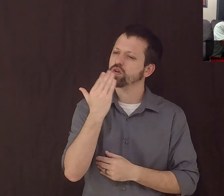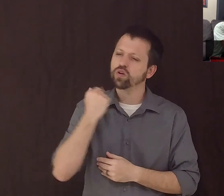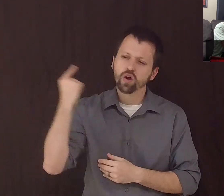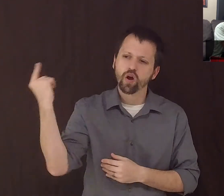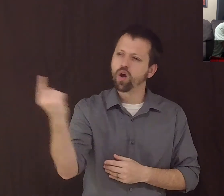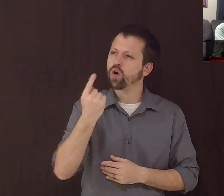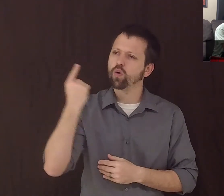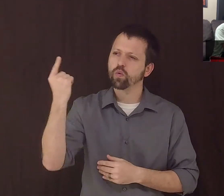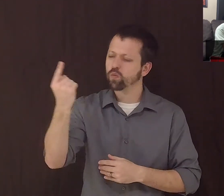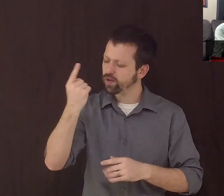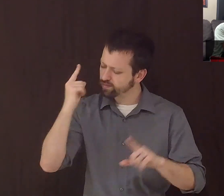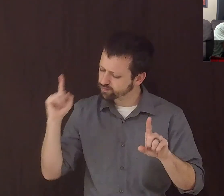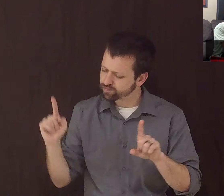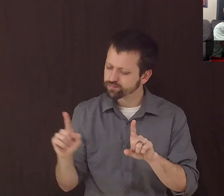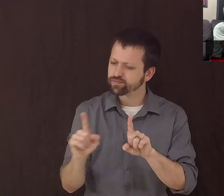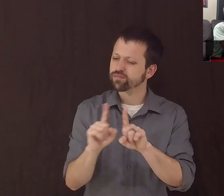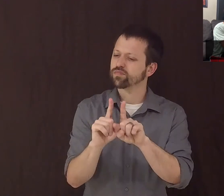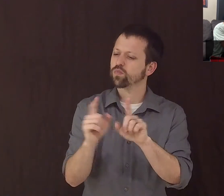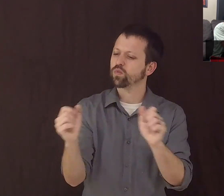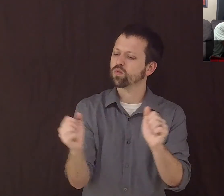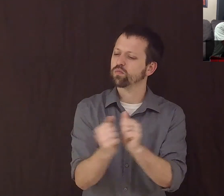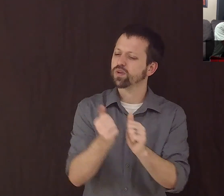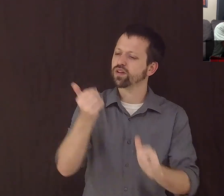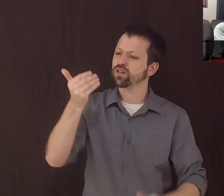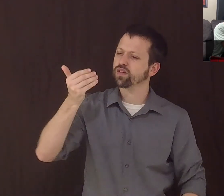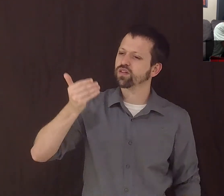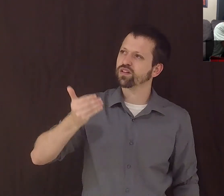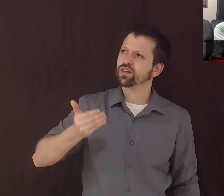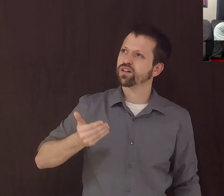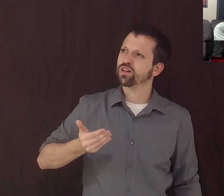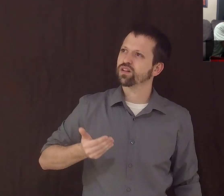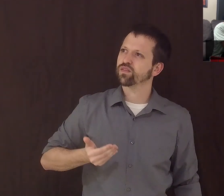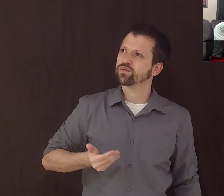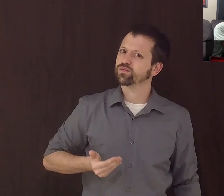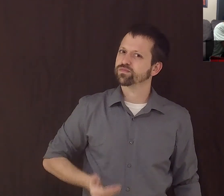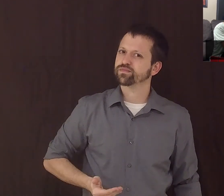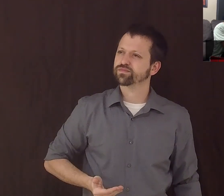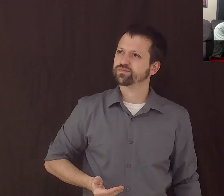your constant presence here with me?